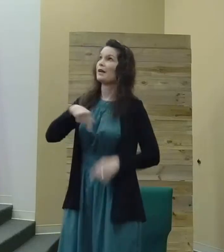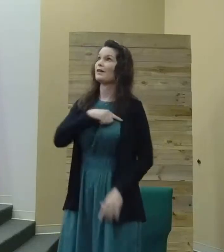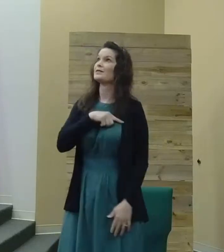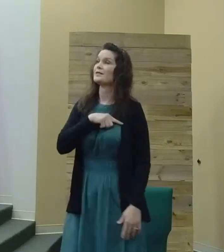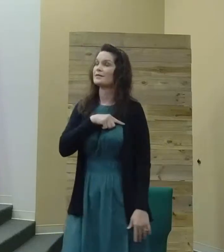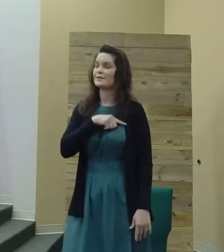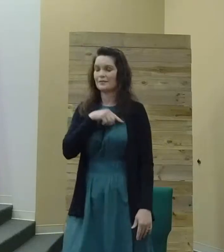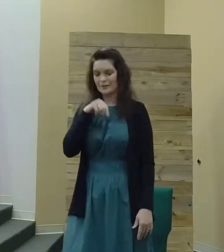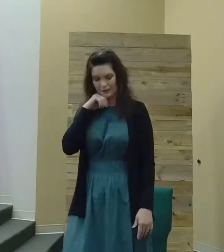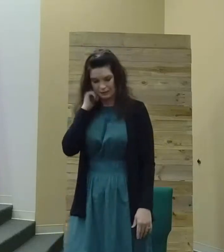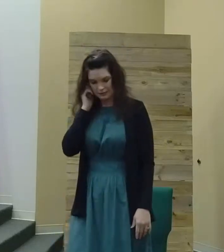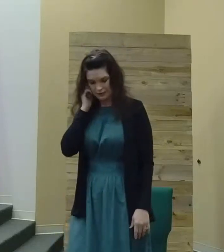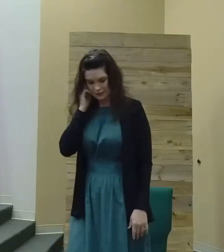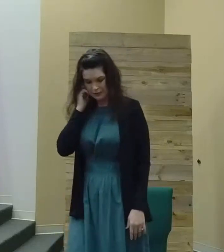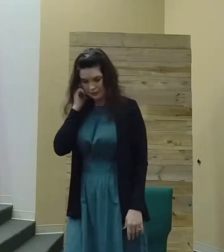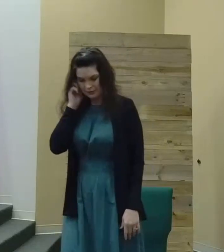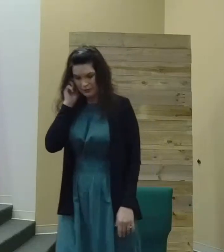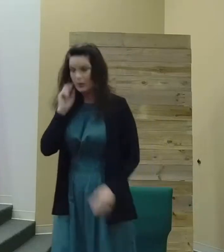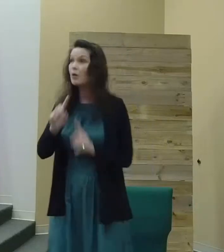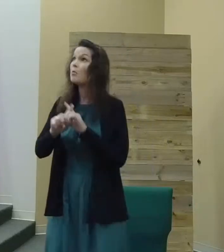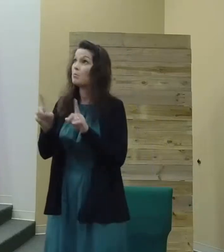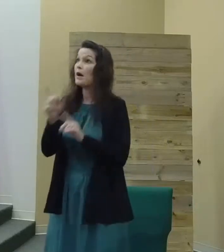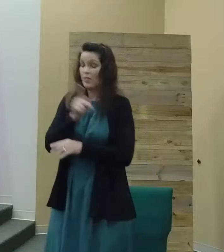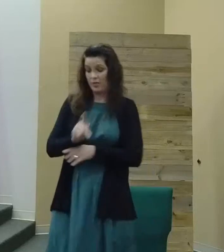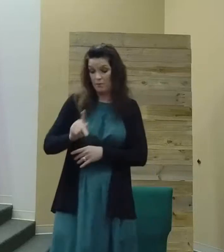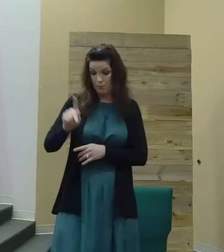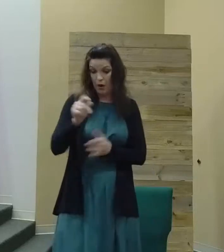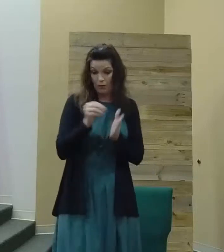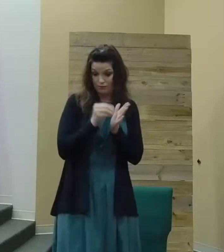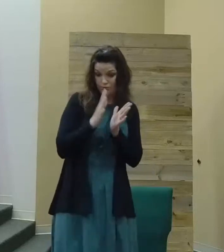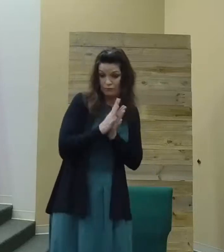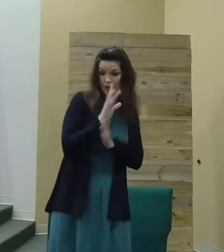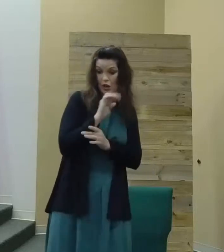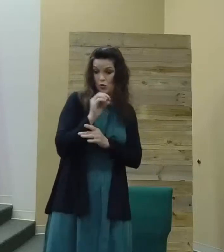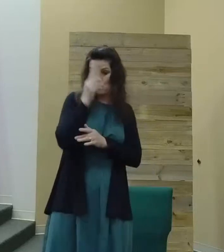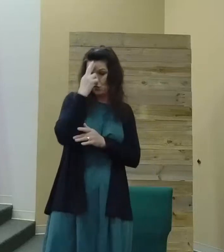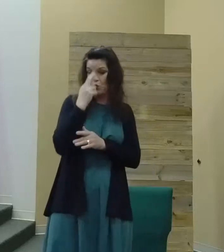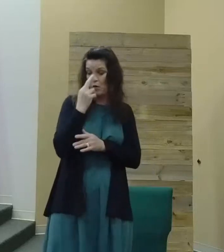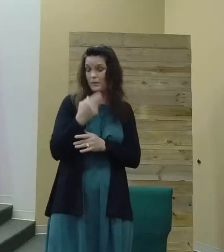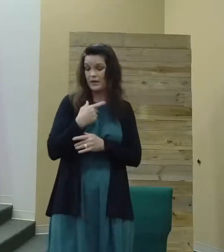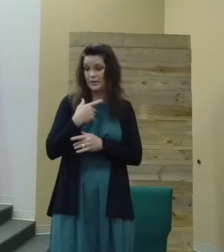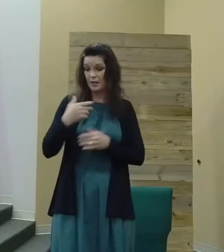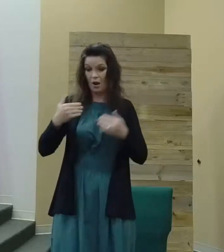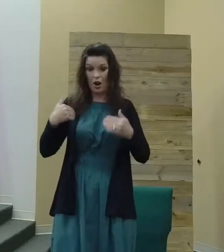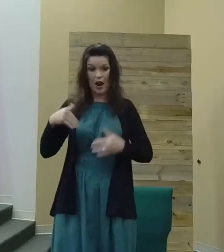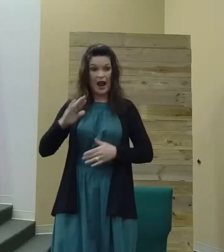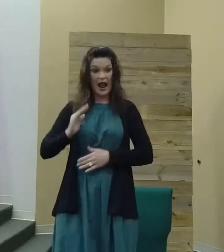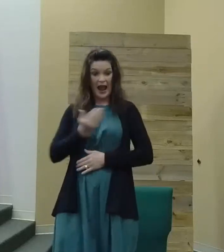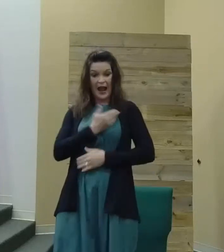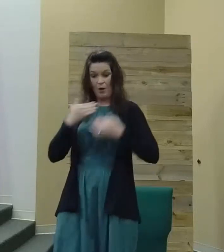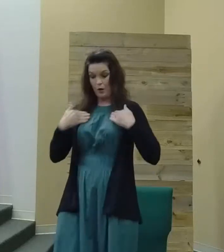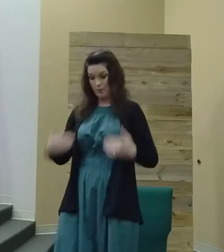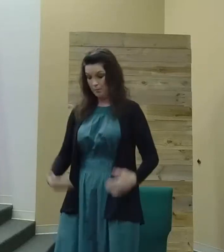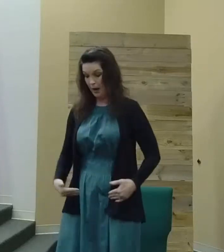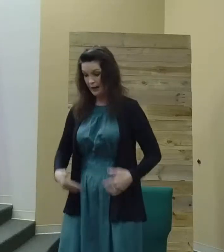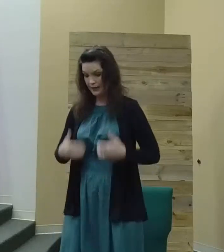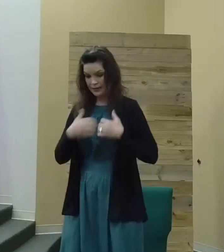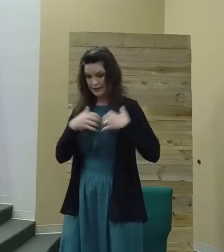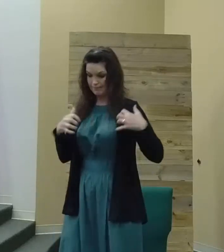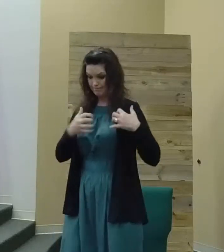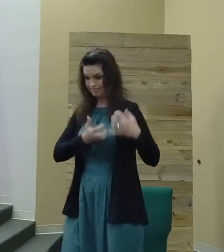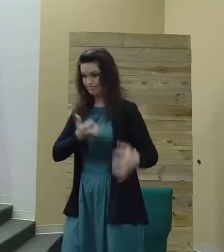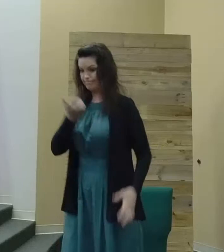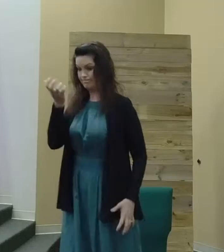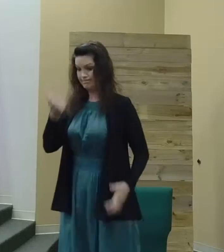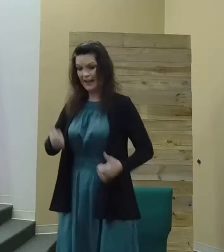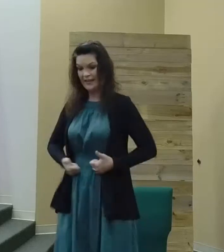to us. But the Apostle Paul wrote in Romans that we're to present our bodies, our